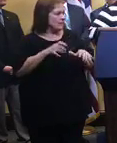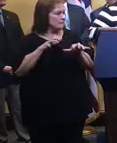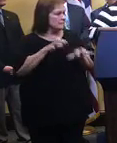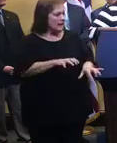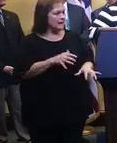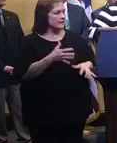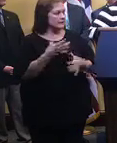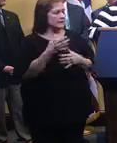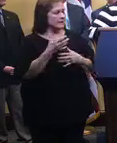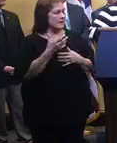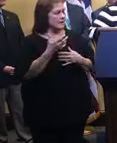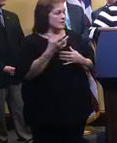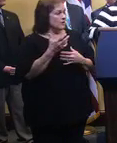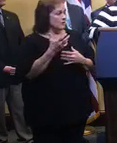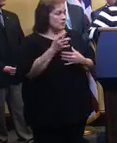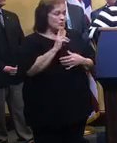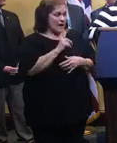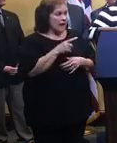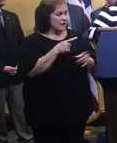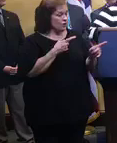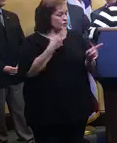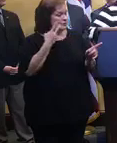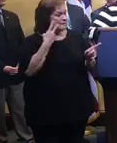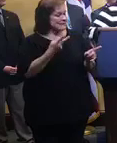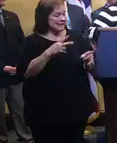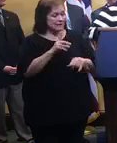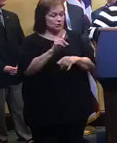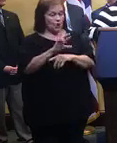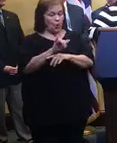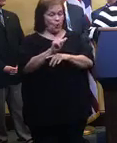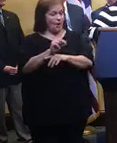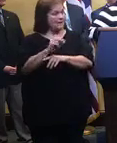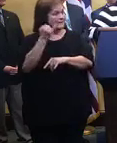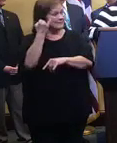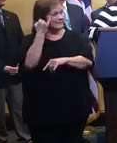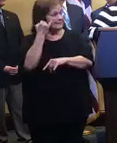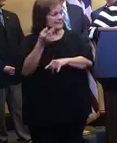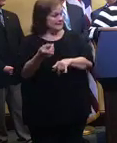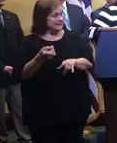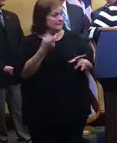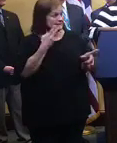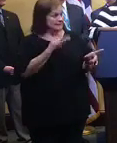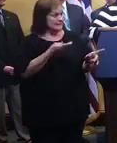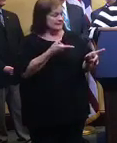think also just what we've seen just with Dorian, it's a constant reminder.